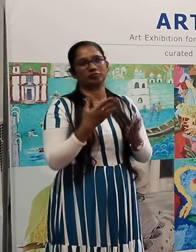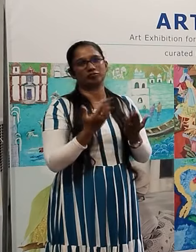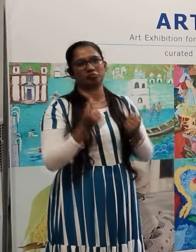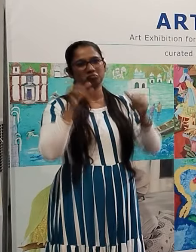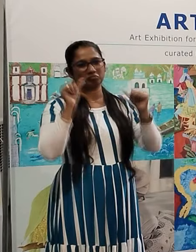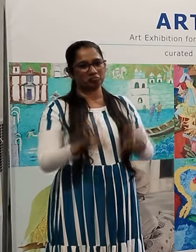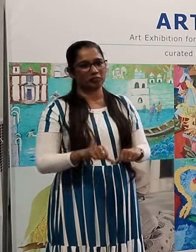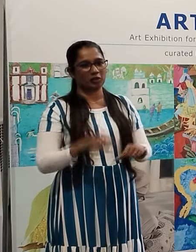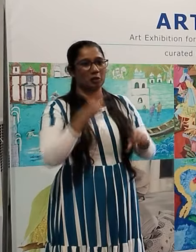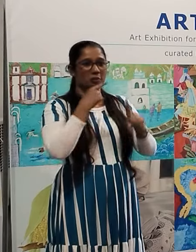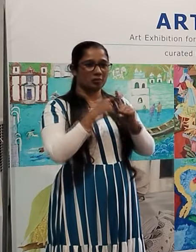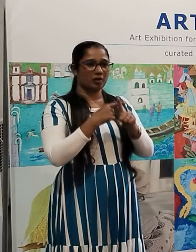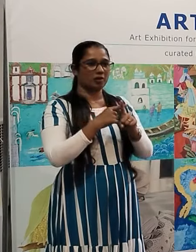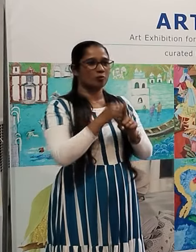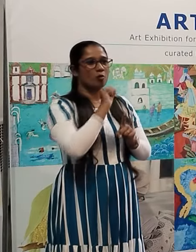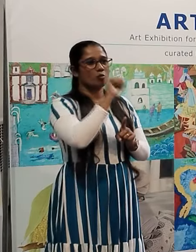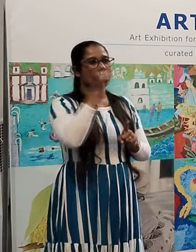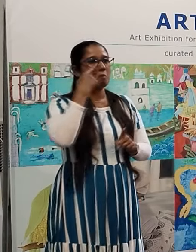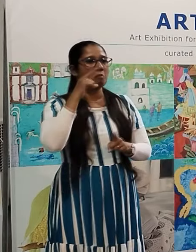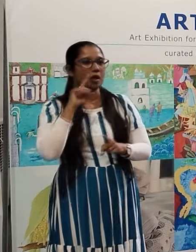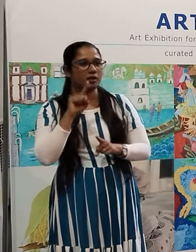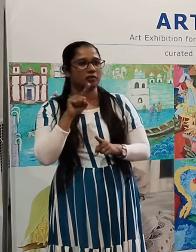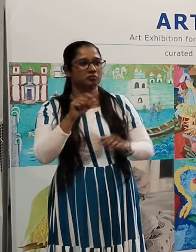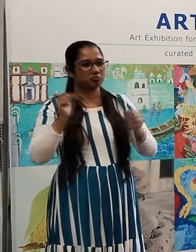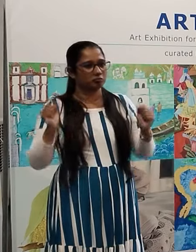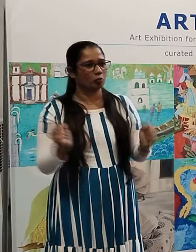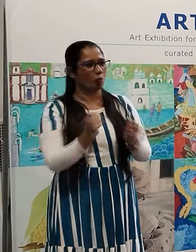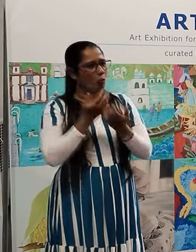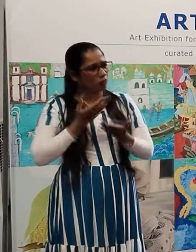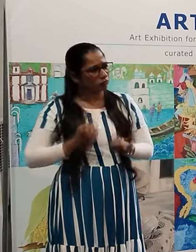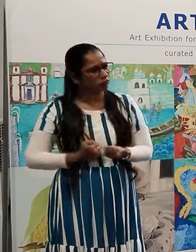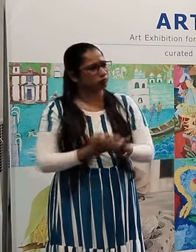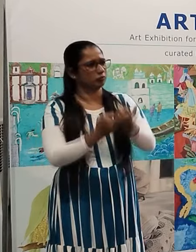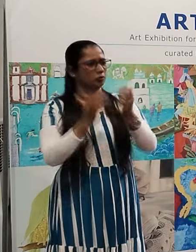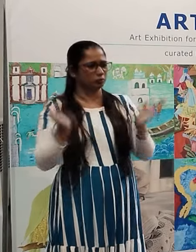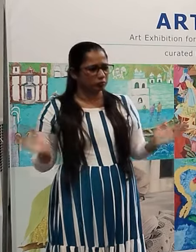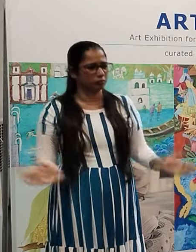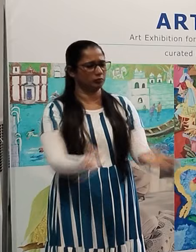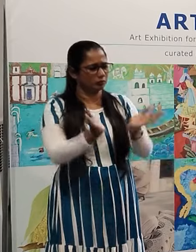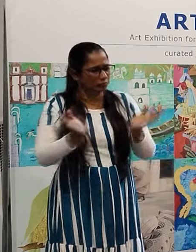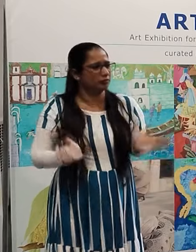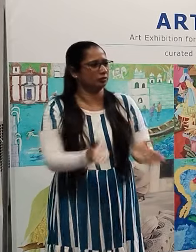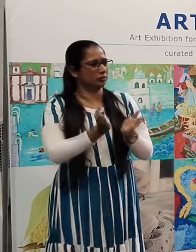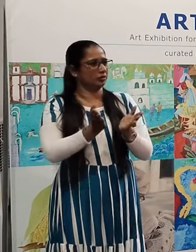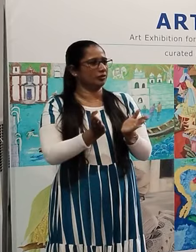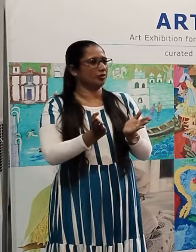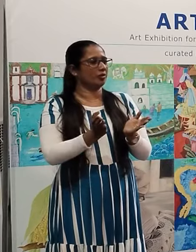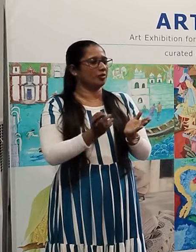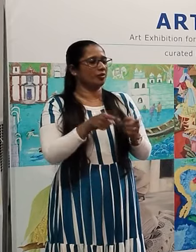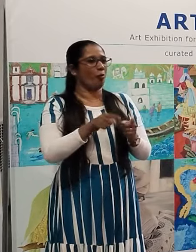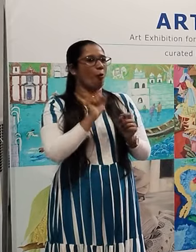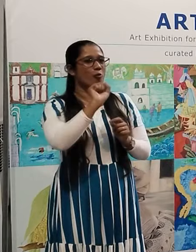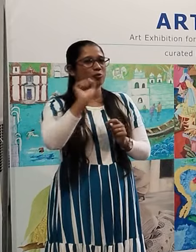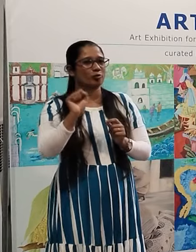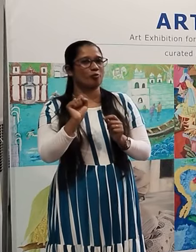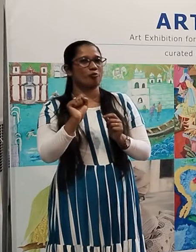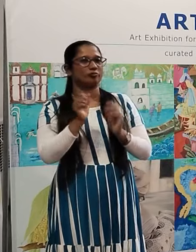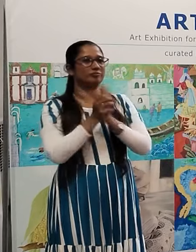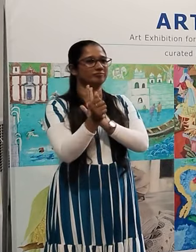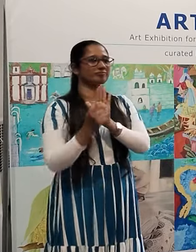the parents who tirelessly push each of their child to create and to encourage them to showcase their